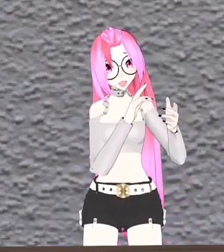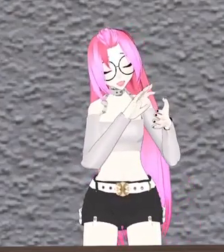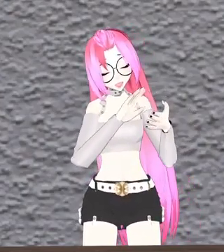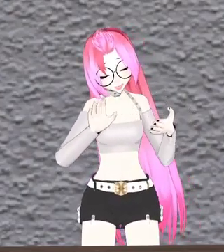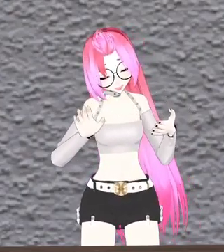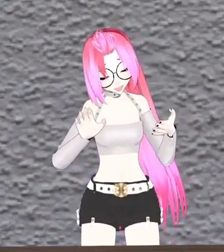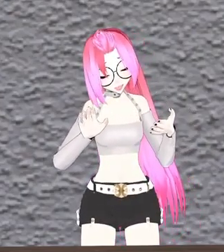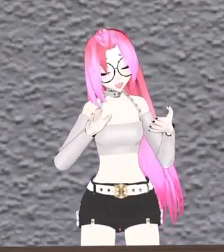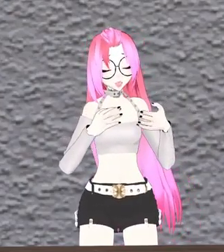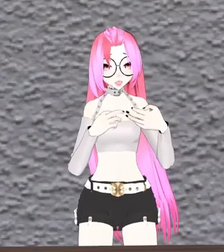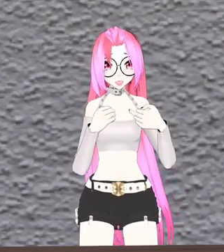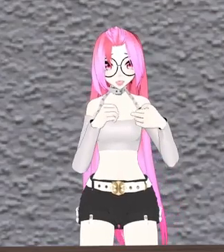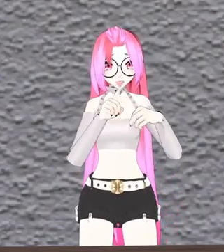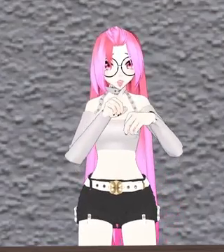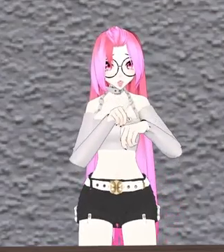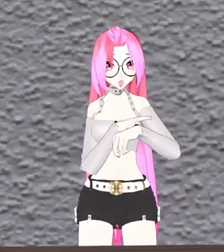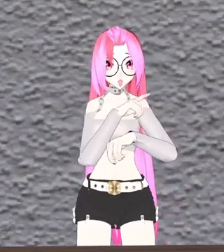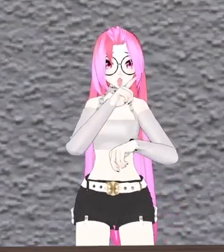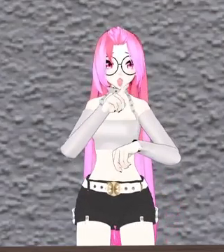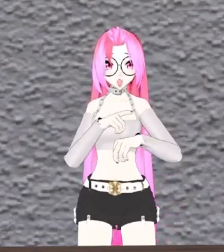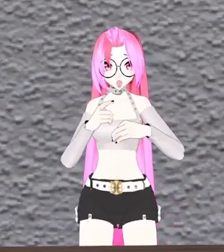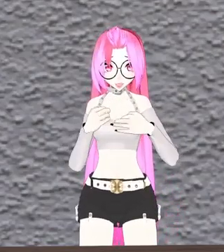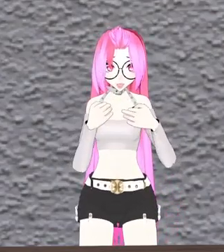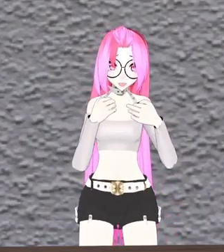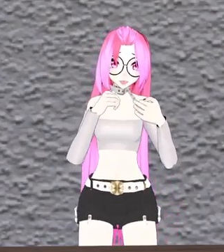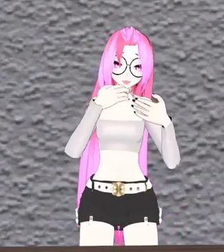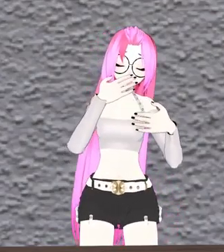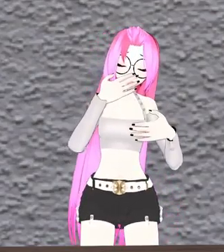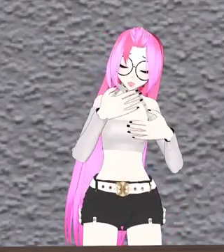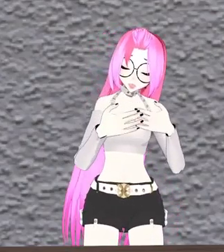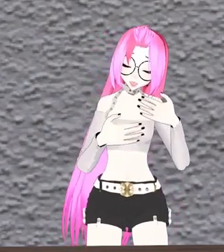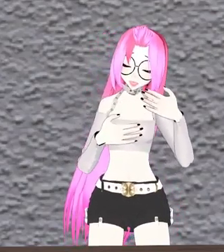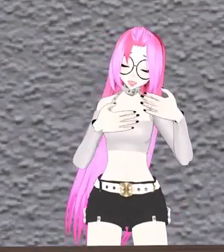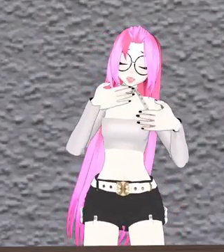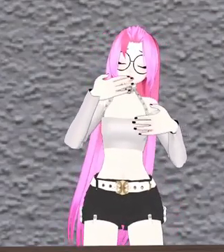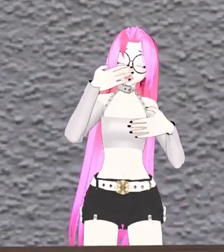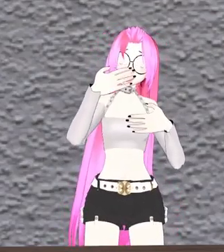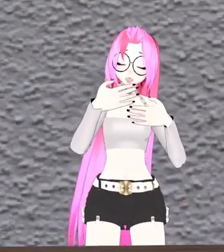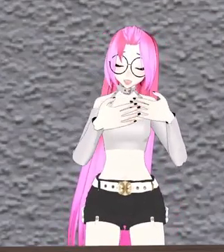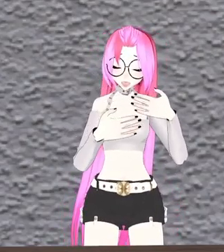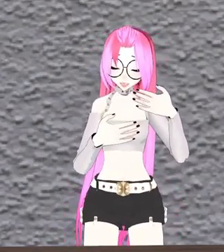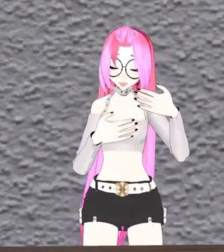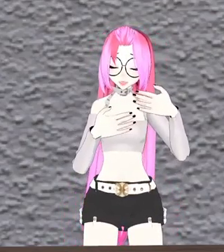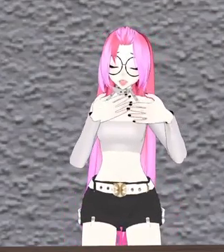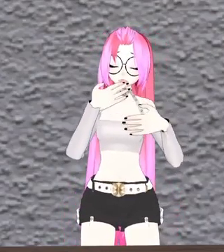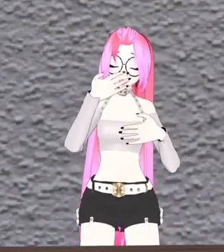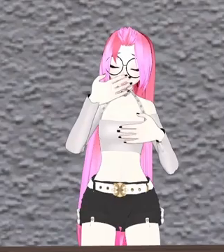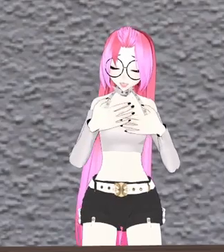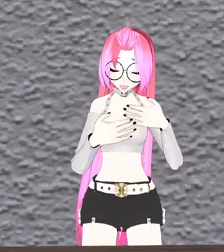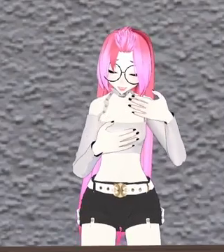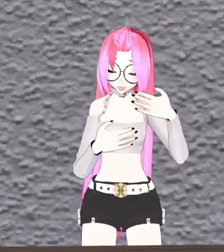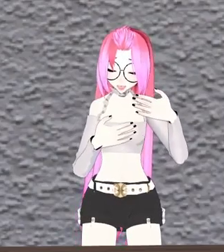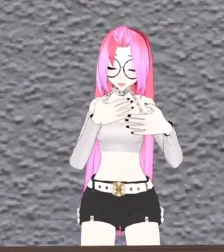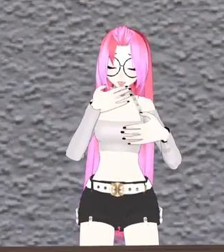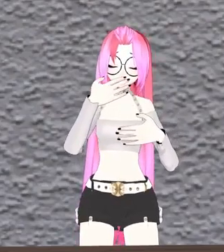it's a nice thing to do. And it's something after a long time of getting to know somebody and trusting them and seeing their